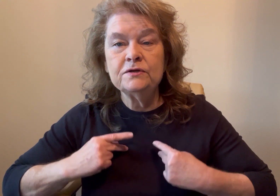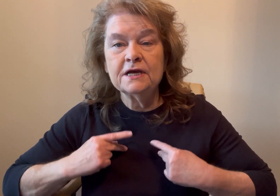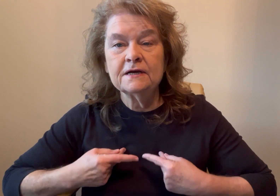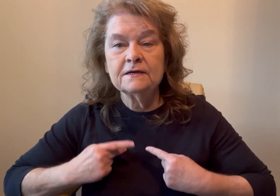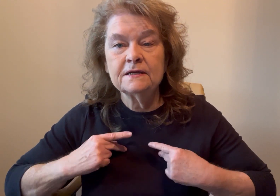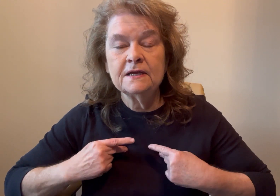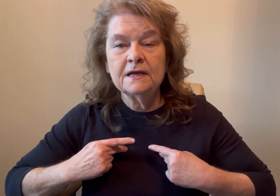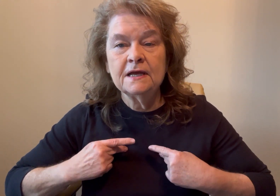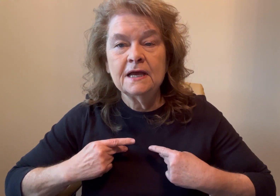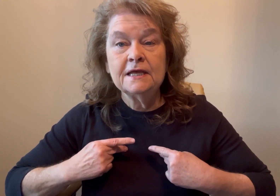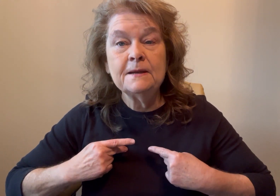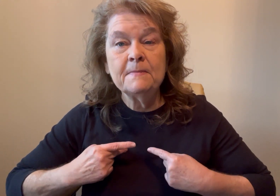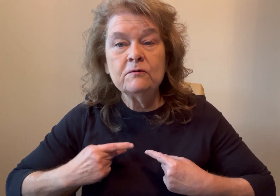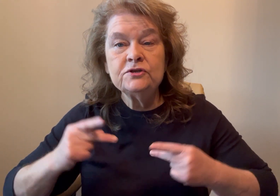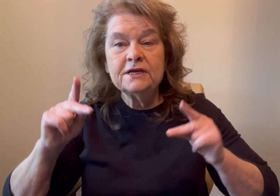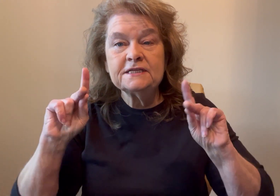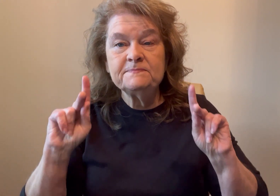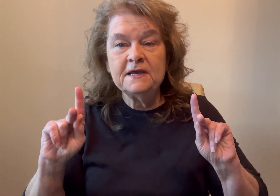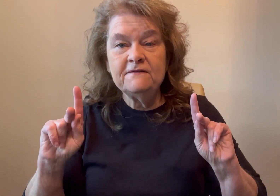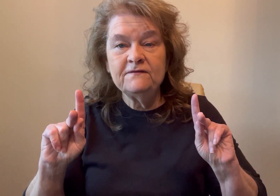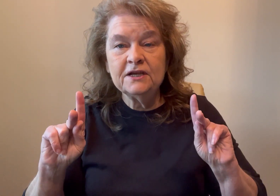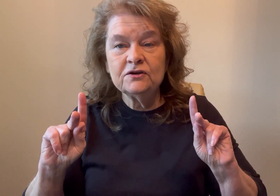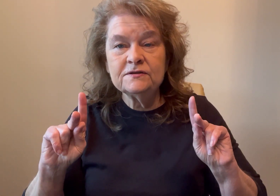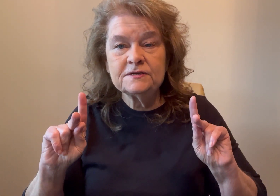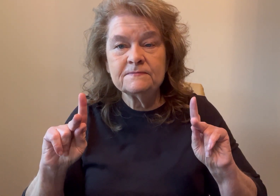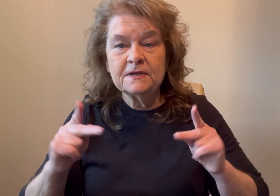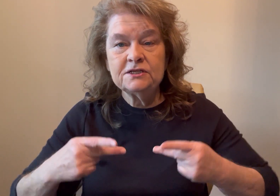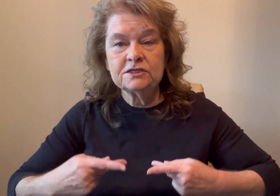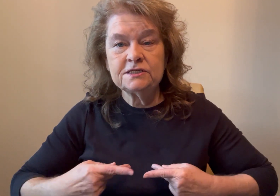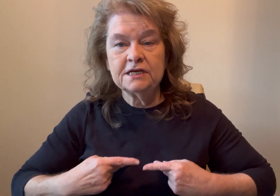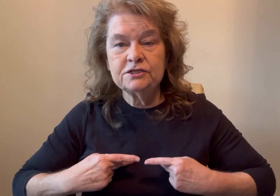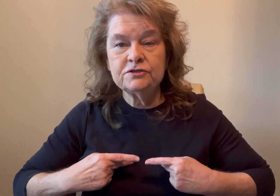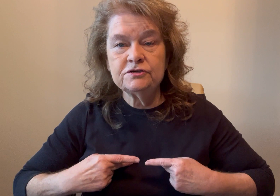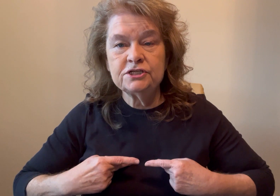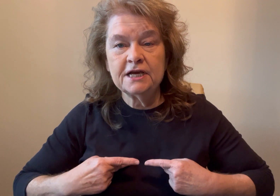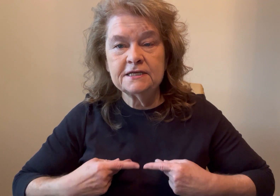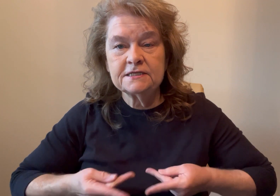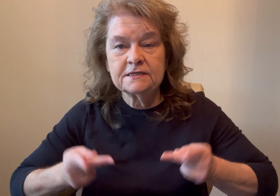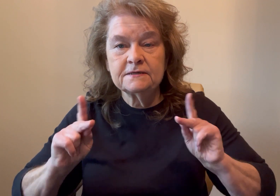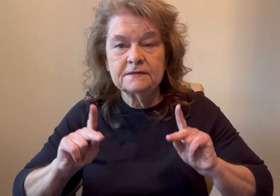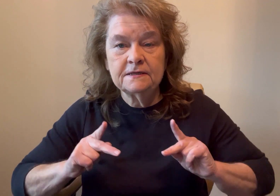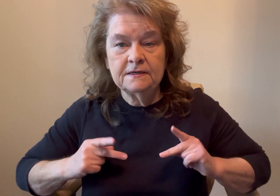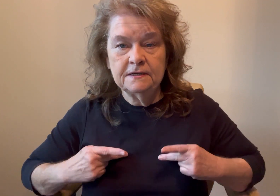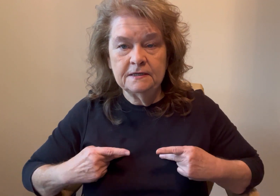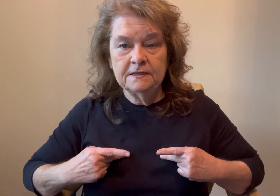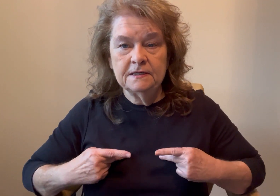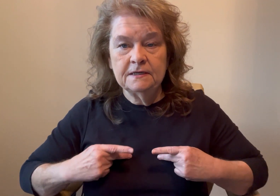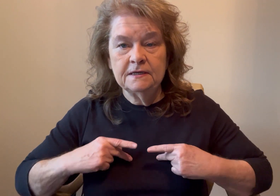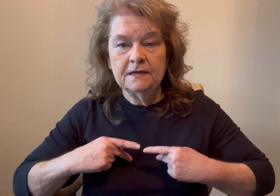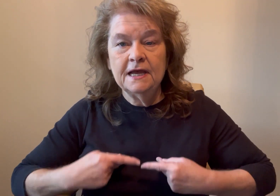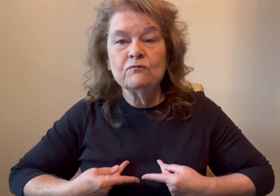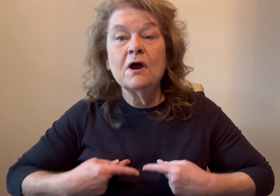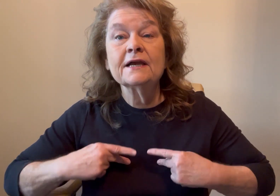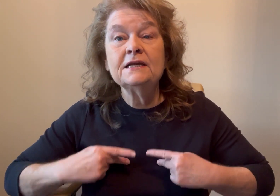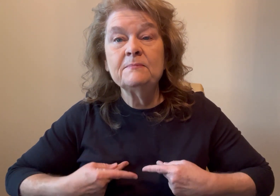pneumonia. Pneumonia is P fingers, just touching your chest and rocking up and